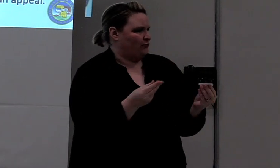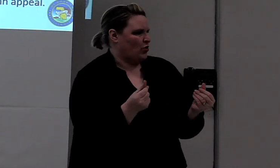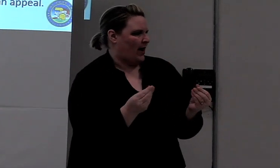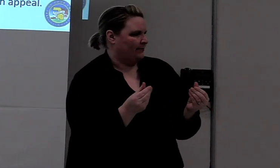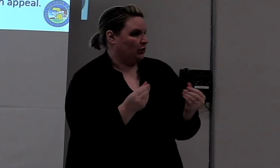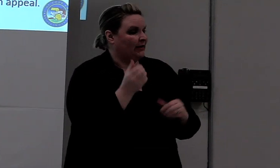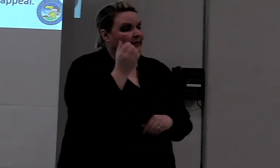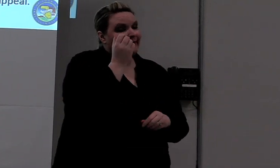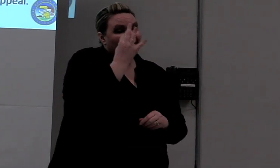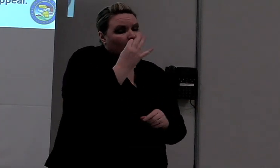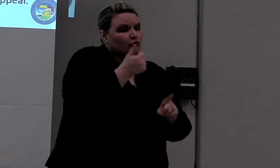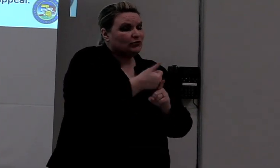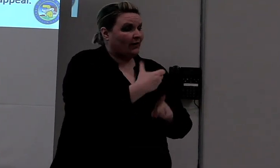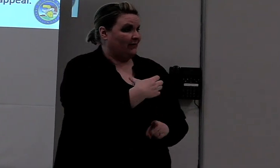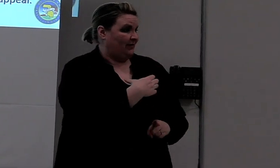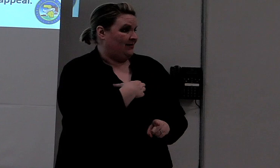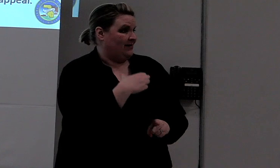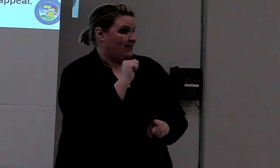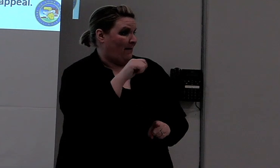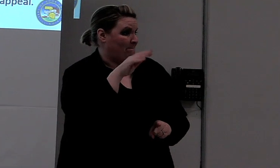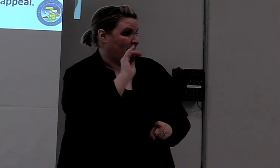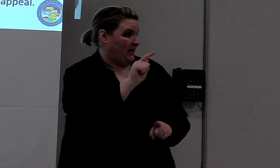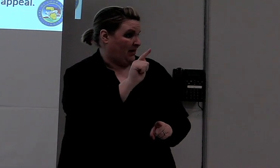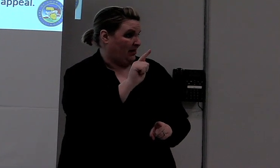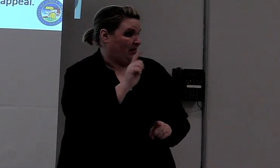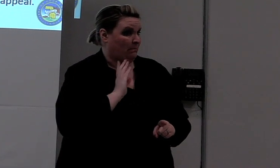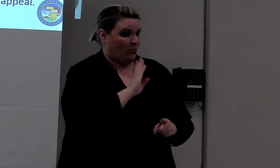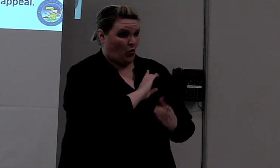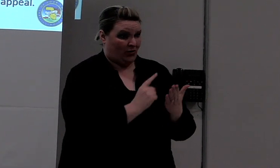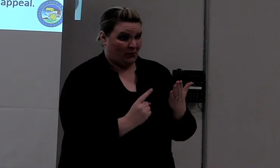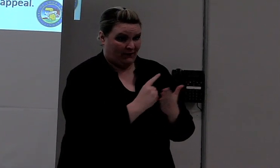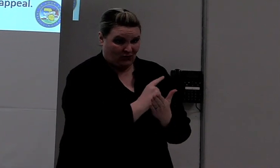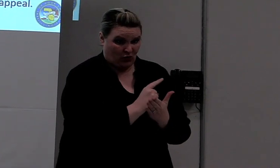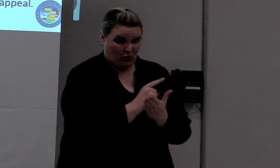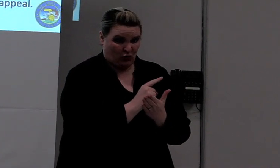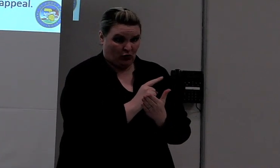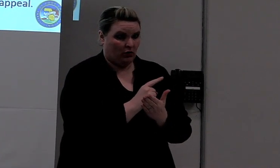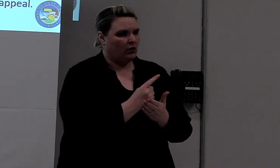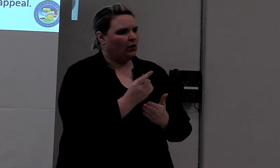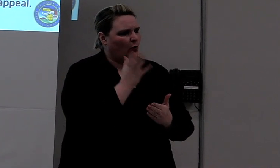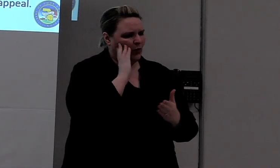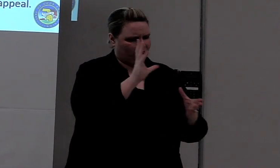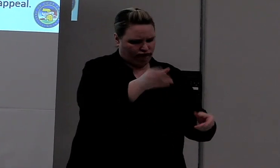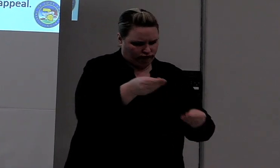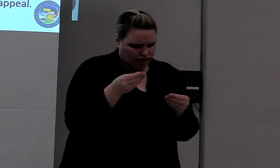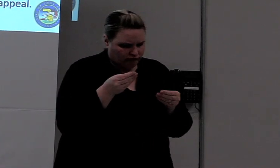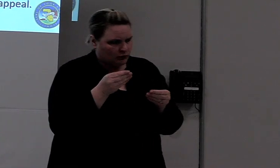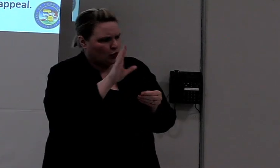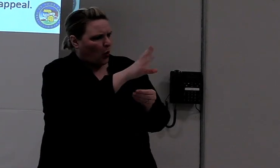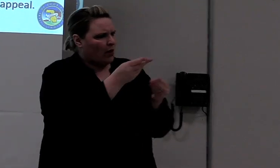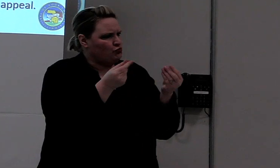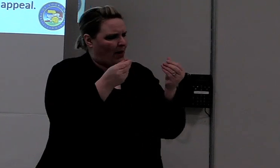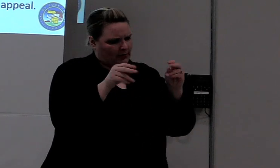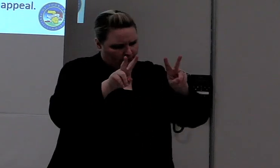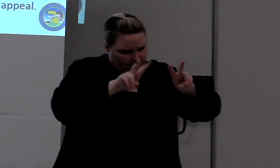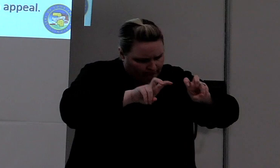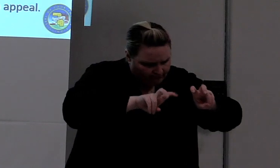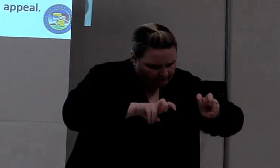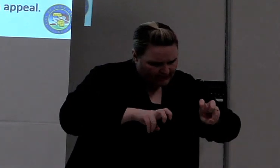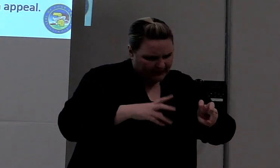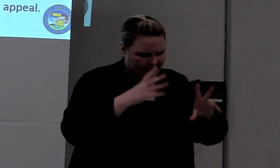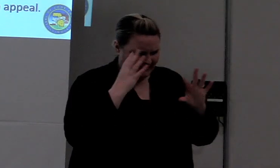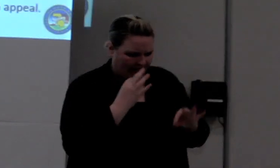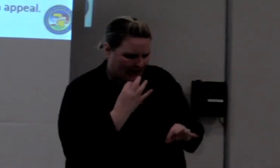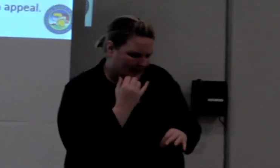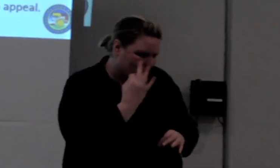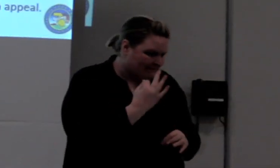If you appeal at the Board of Review, we will analyze your property. We'll either decide that you're fairly